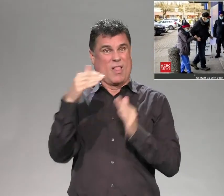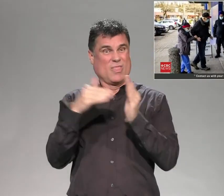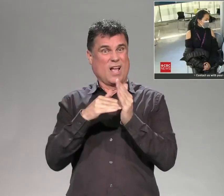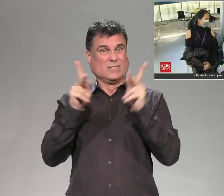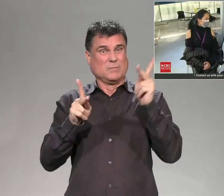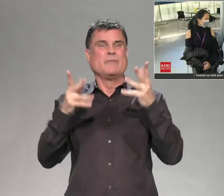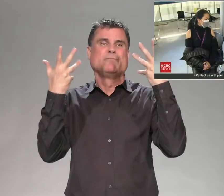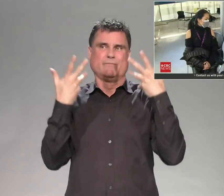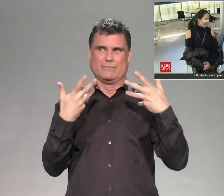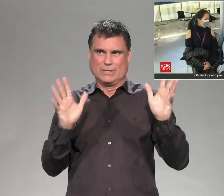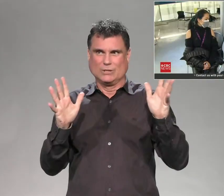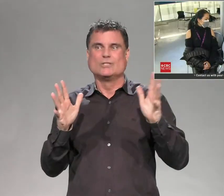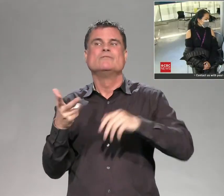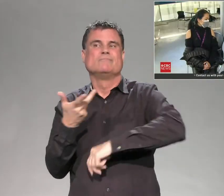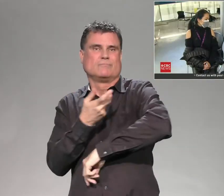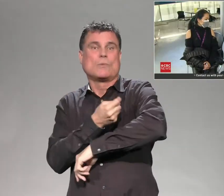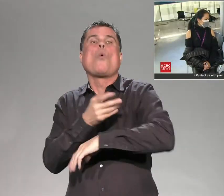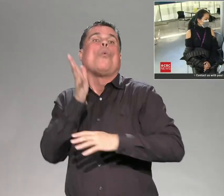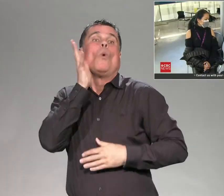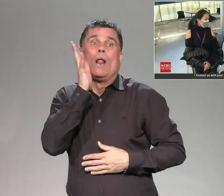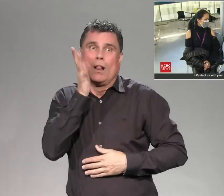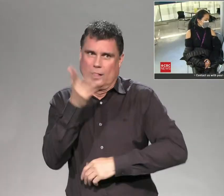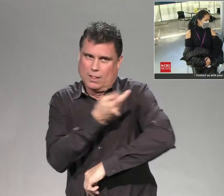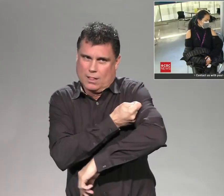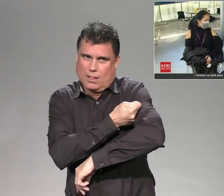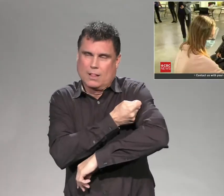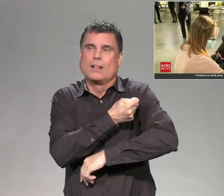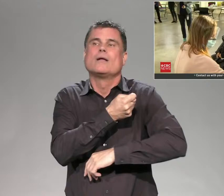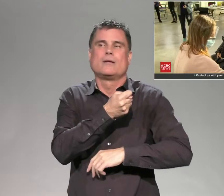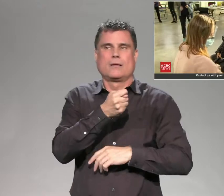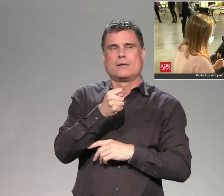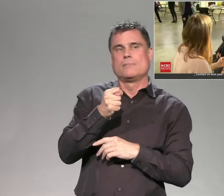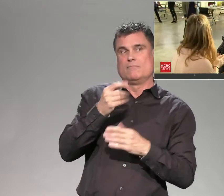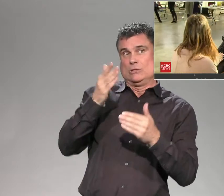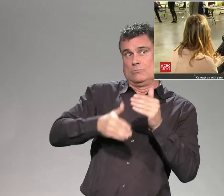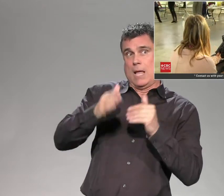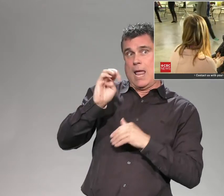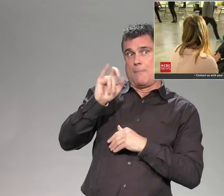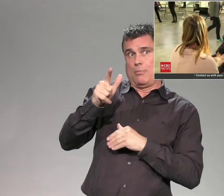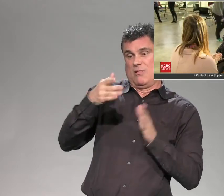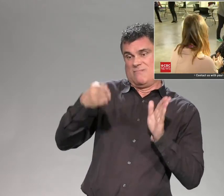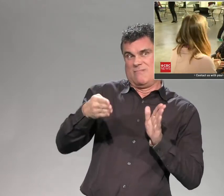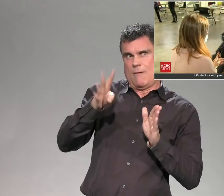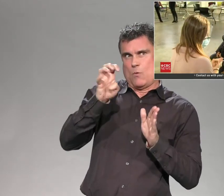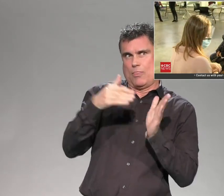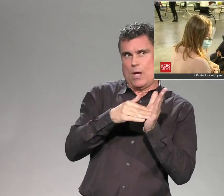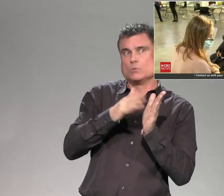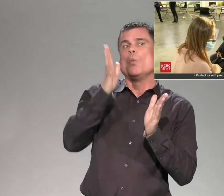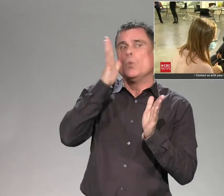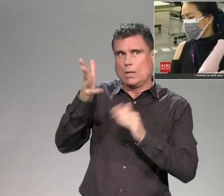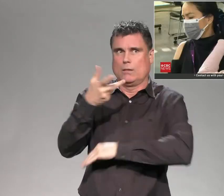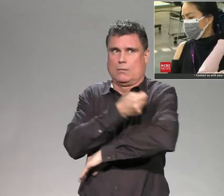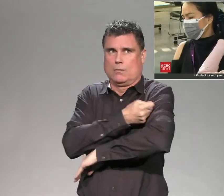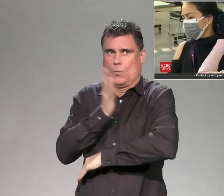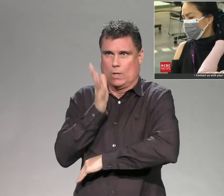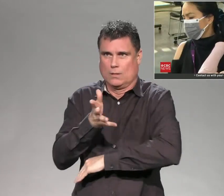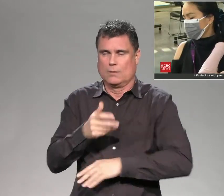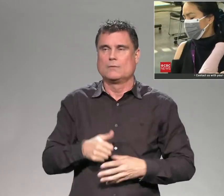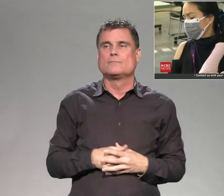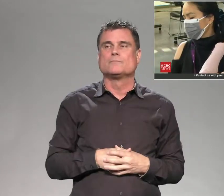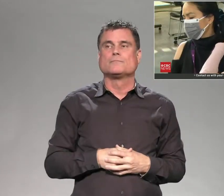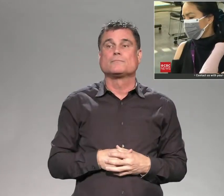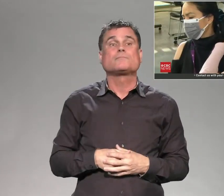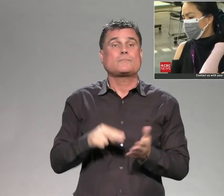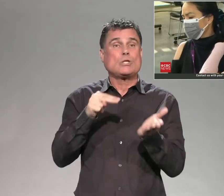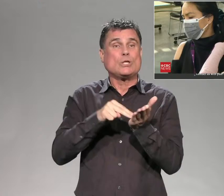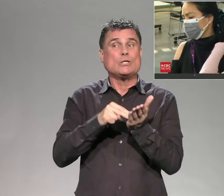to April. Okay. Ratsarinti Radananchai is a registered nurse at the Vancouver General Hospital. And of